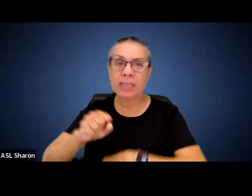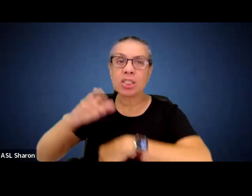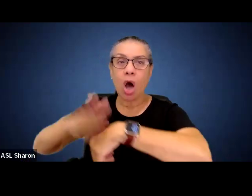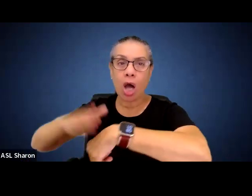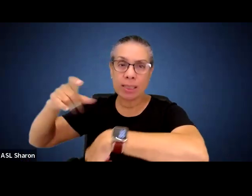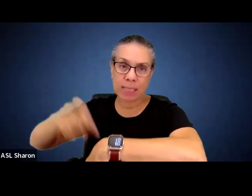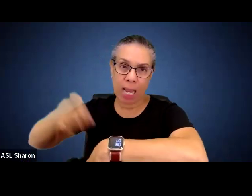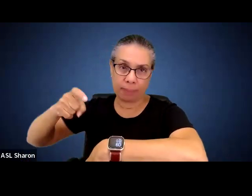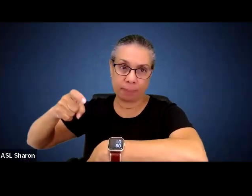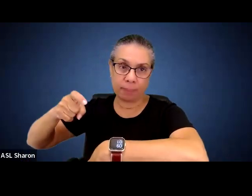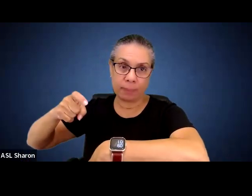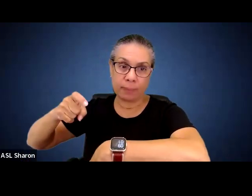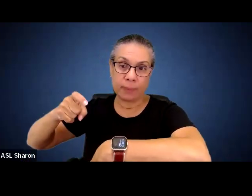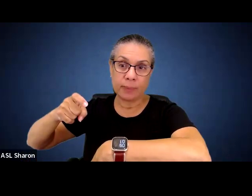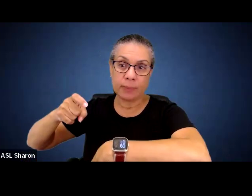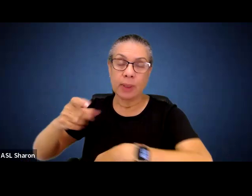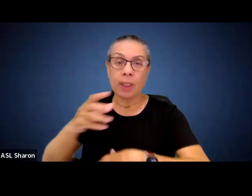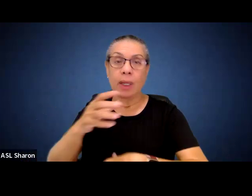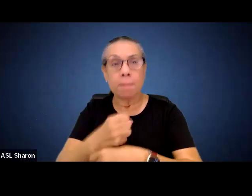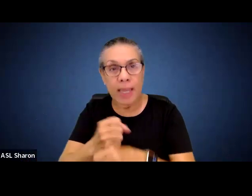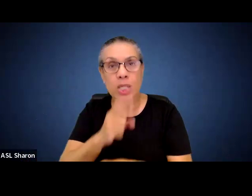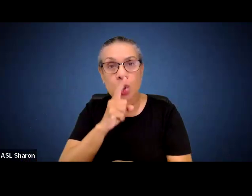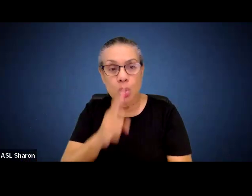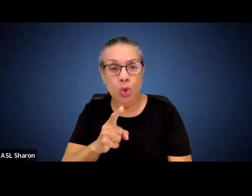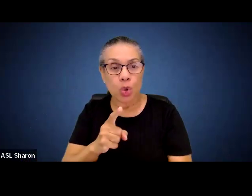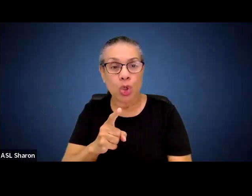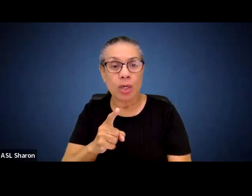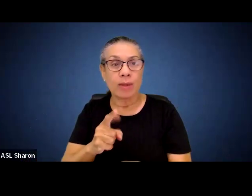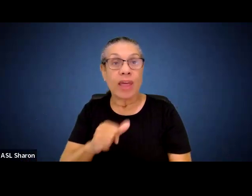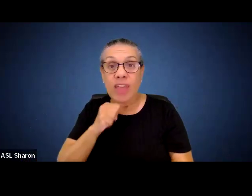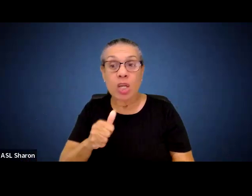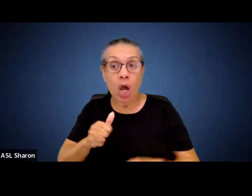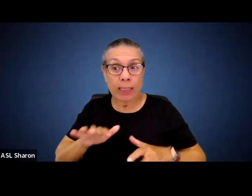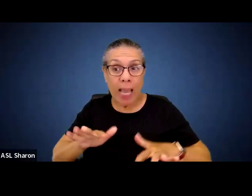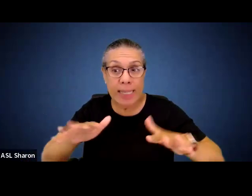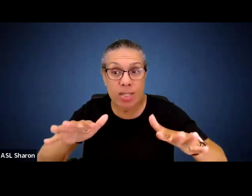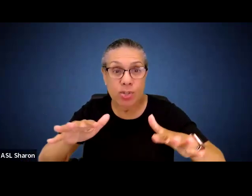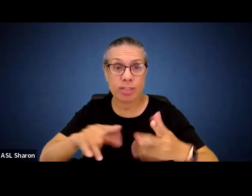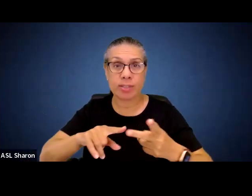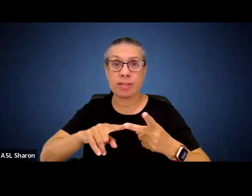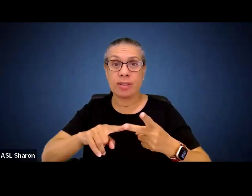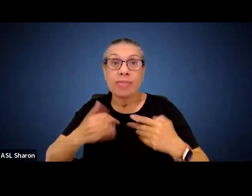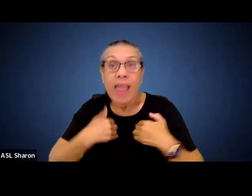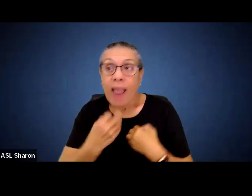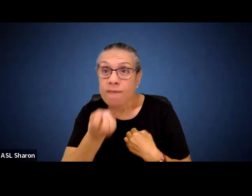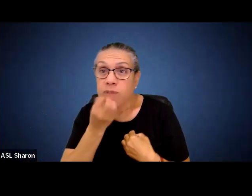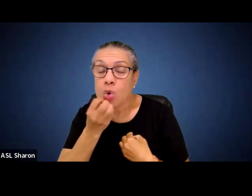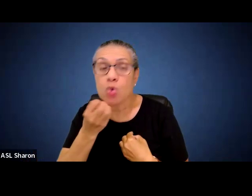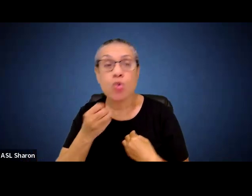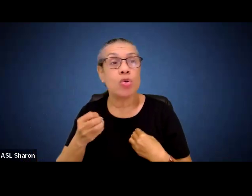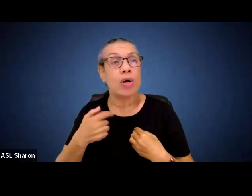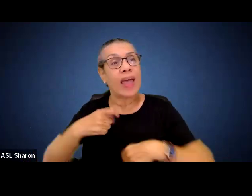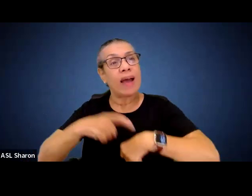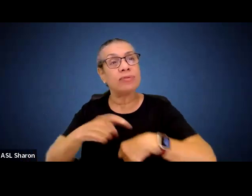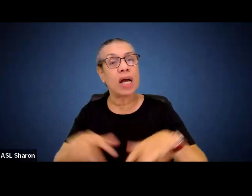to school on time ensures that they aren't anxious, ensures that they are fed, ensures that they have time to acclimate with their